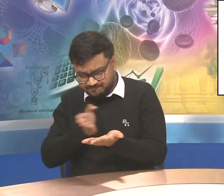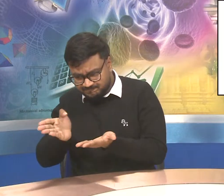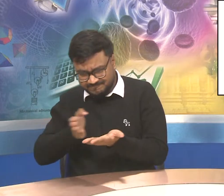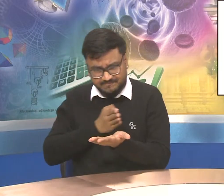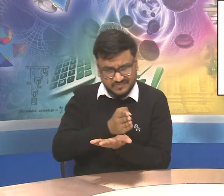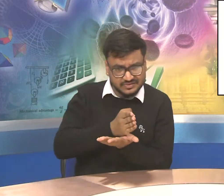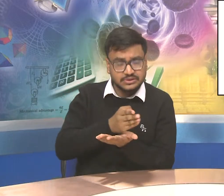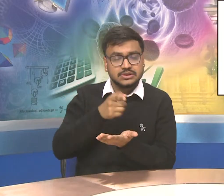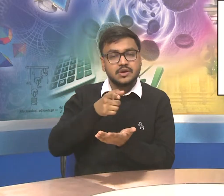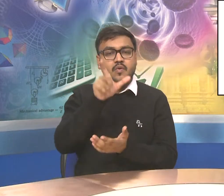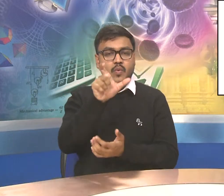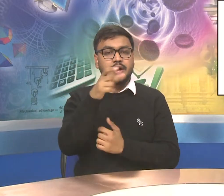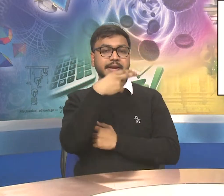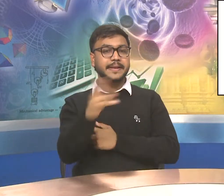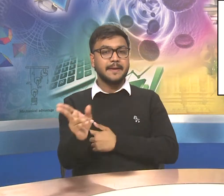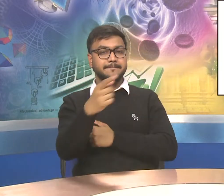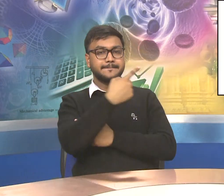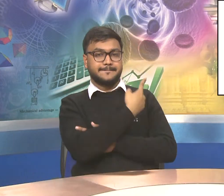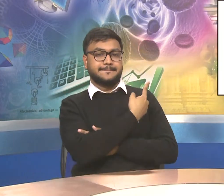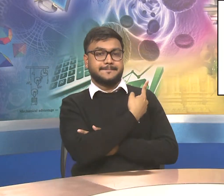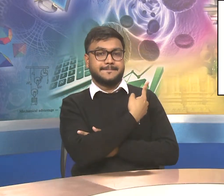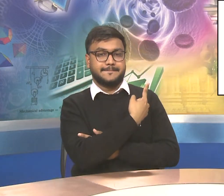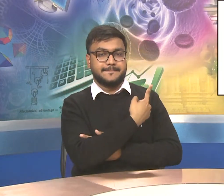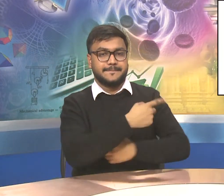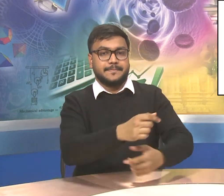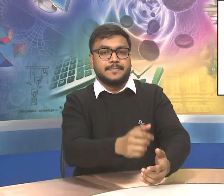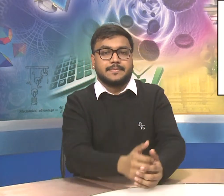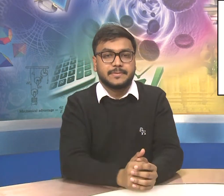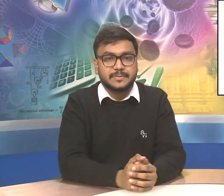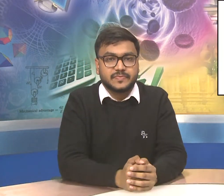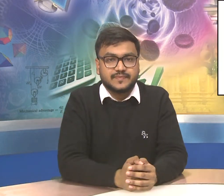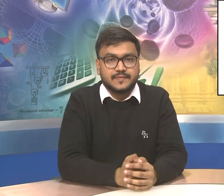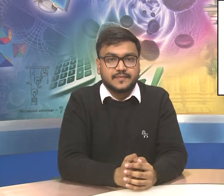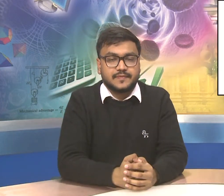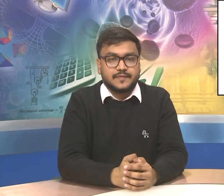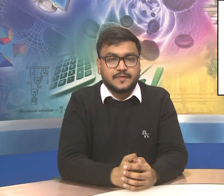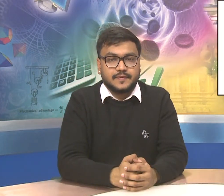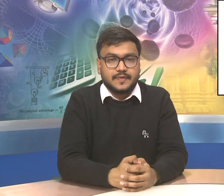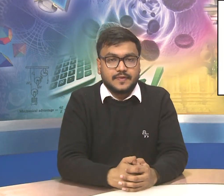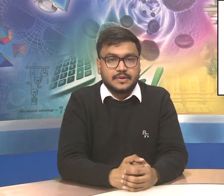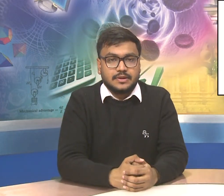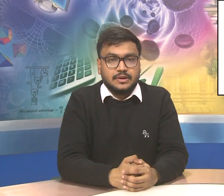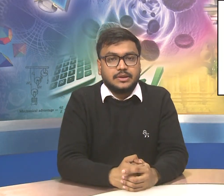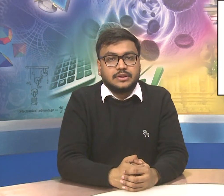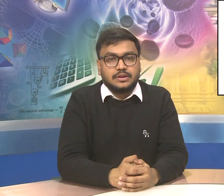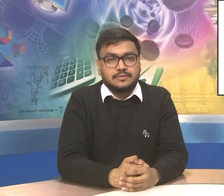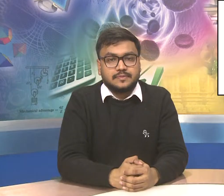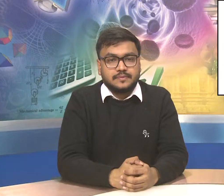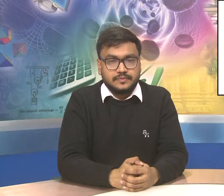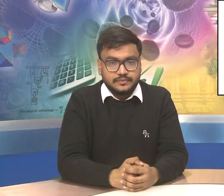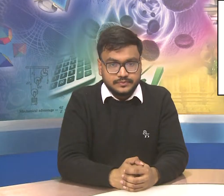Desirable, it means similar to the decision whether to buy book or not.